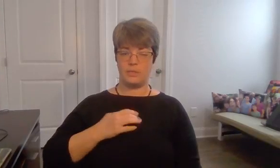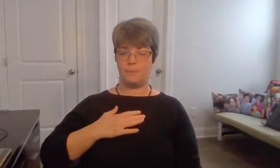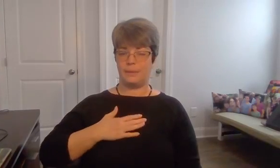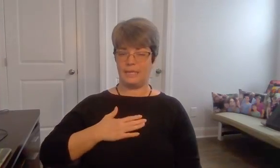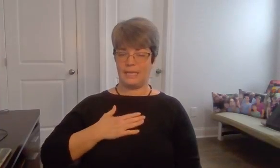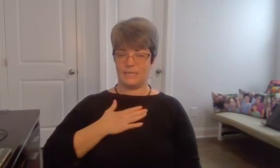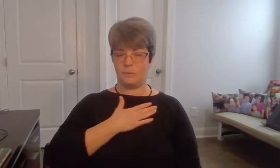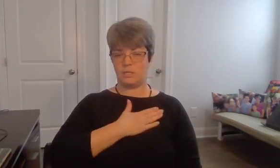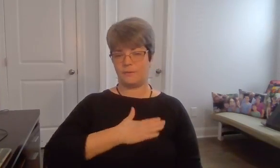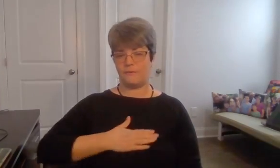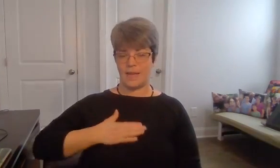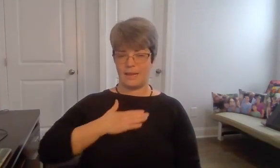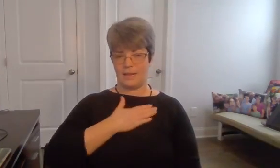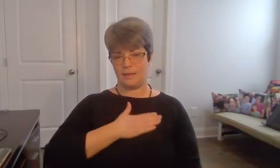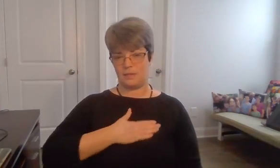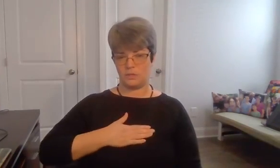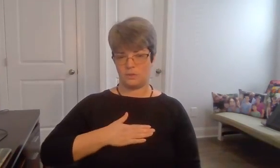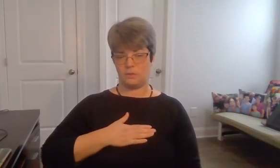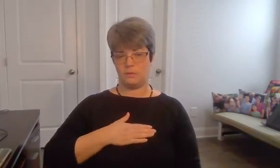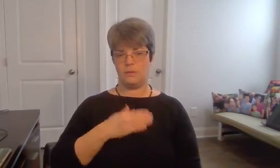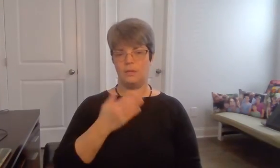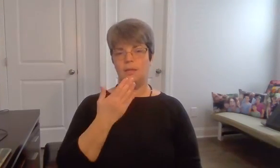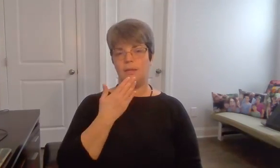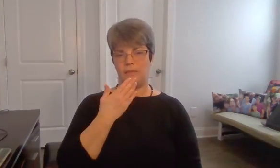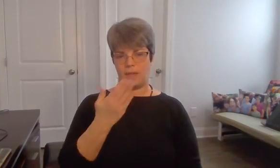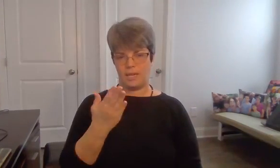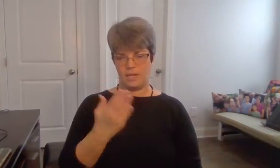to please, which is a flat hand in a circle. Thank you.